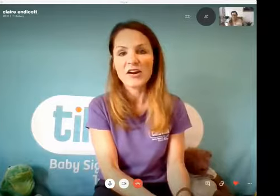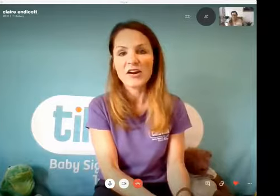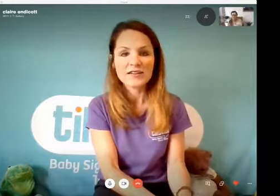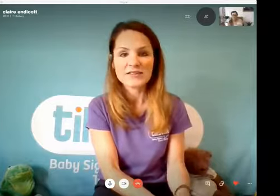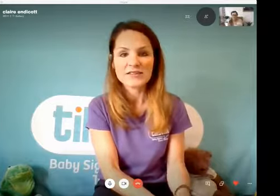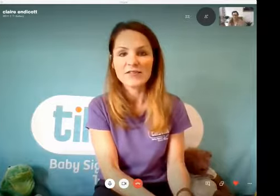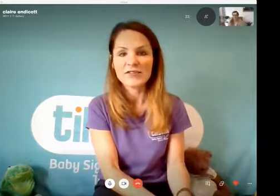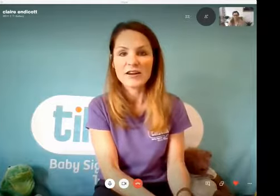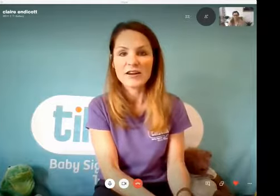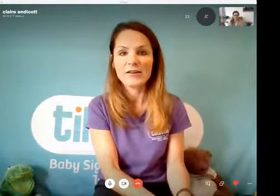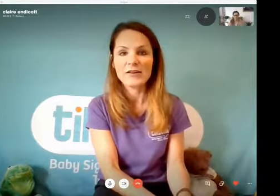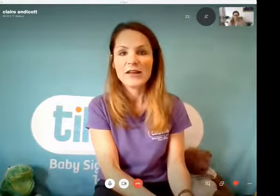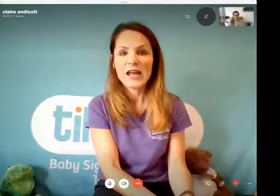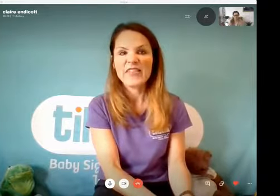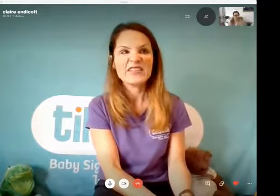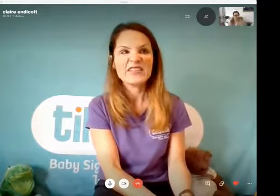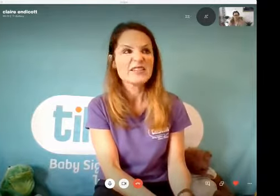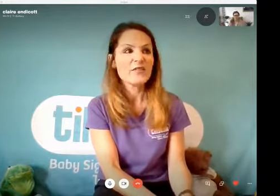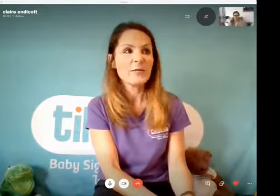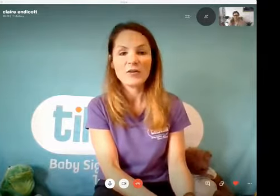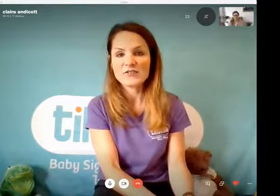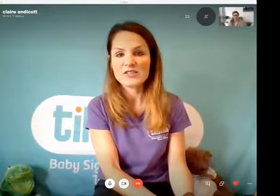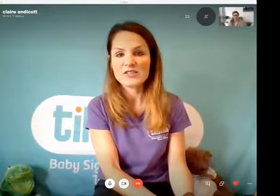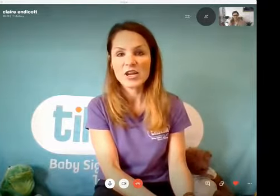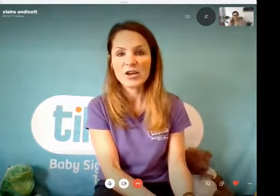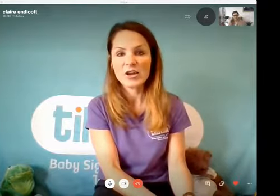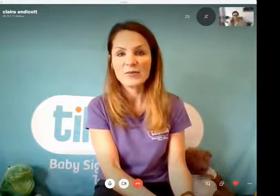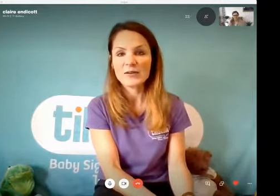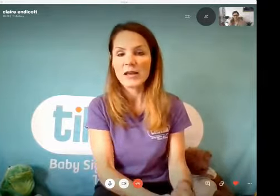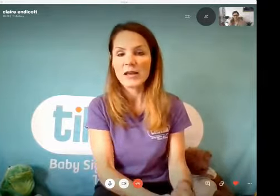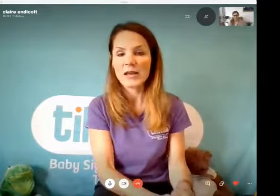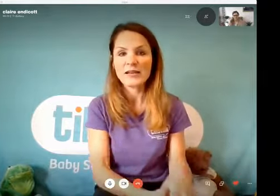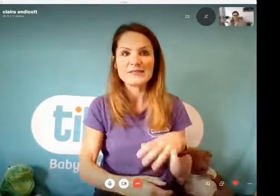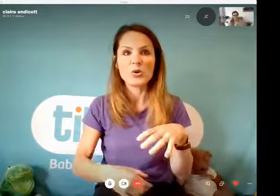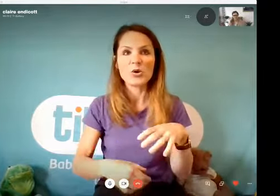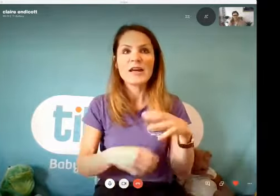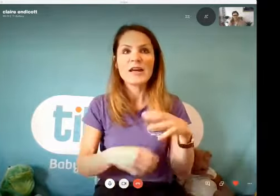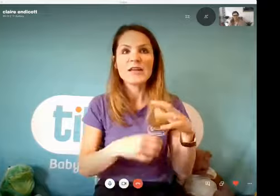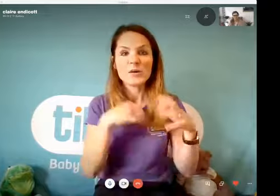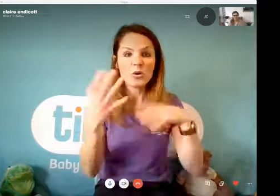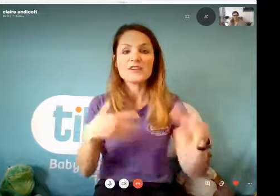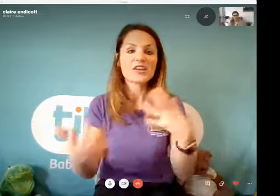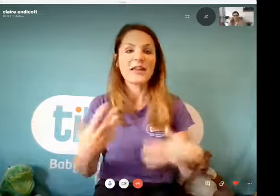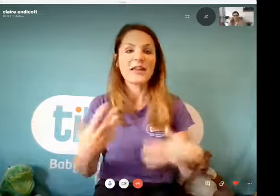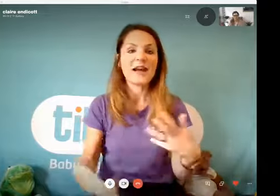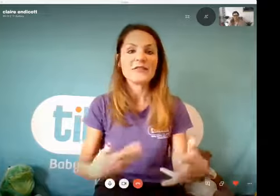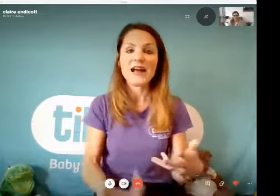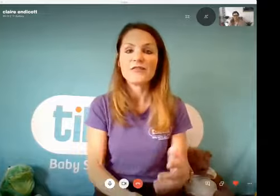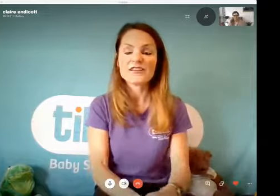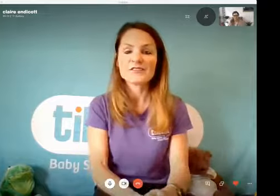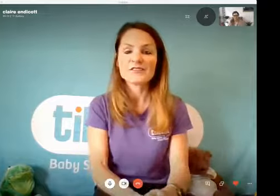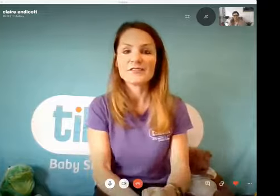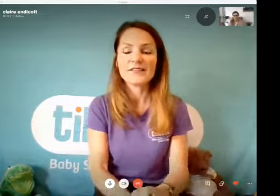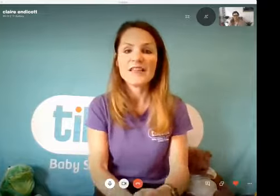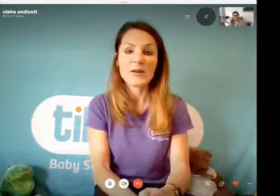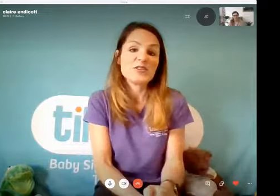now, and then some of them are not even 2, and it's more the words are coming out now fast and thick, which is what we want. We